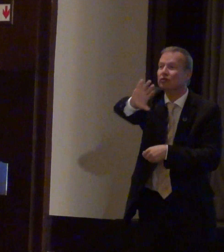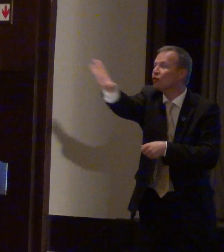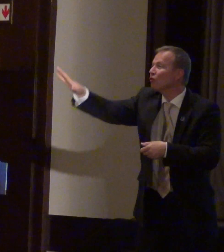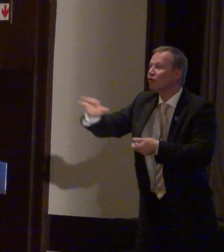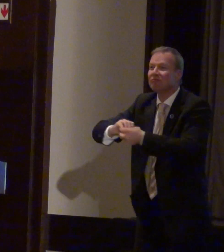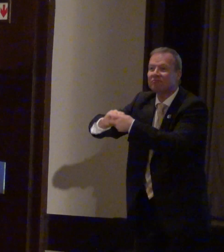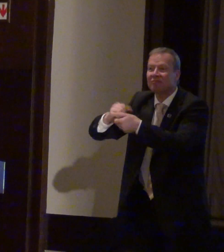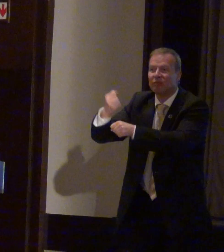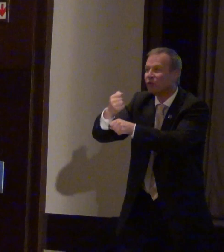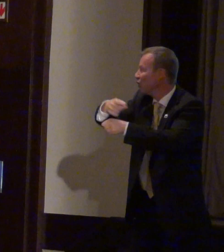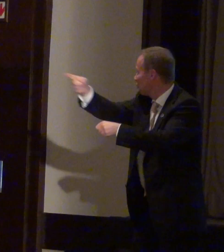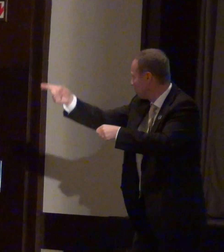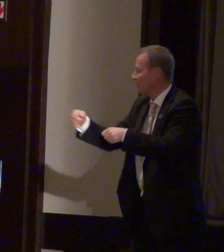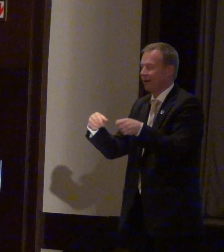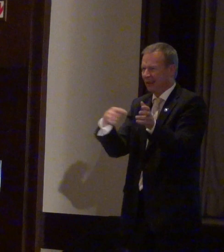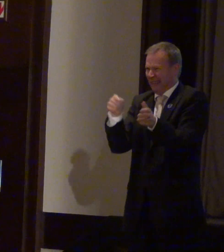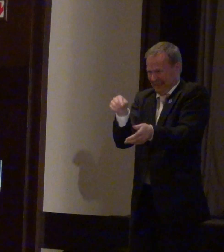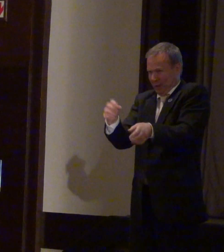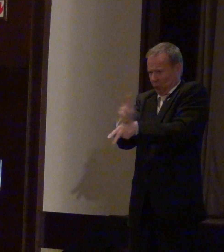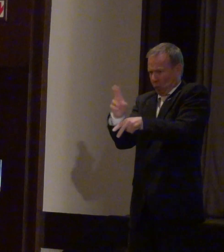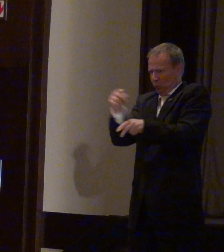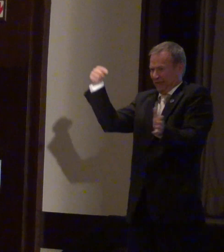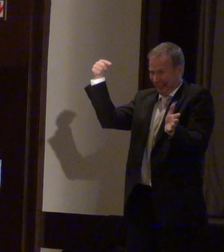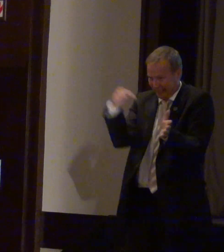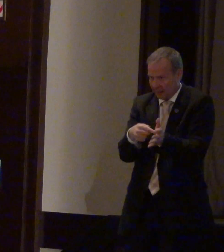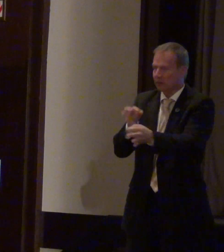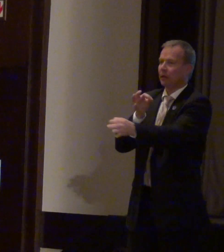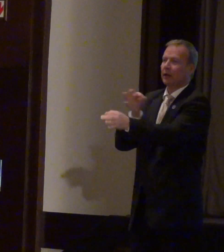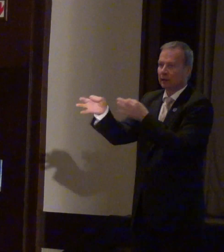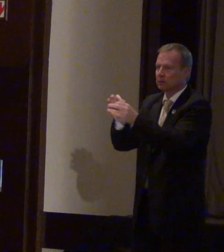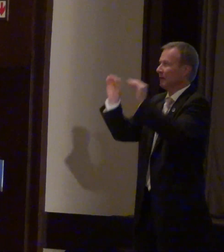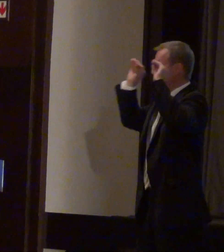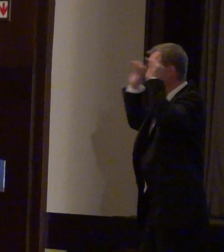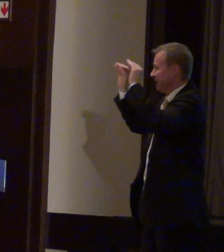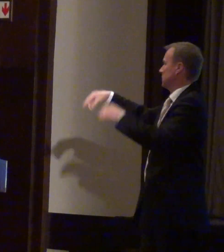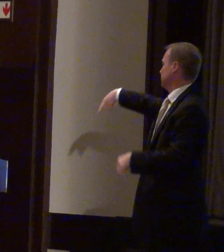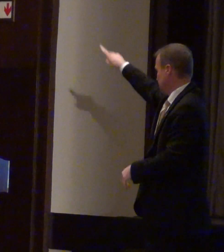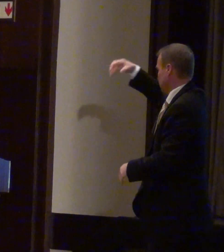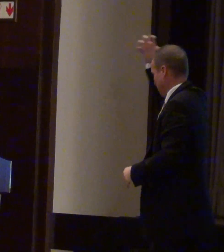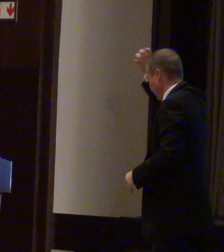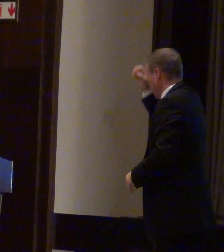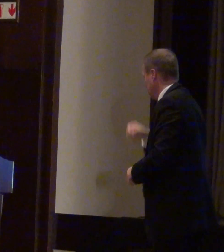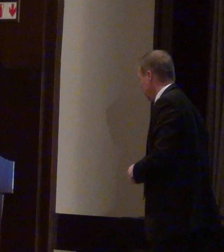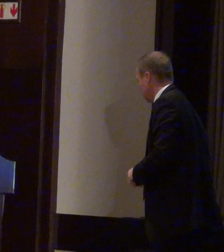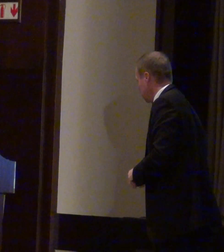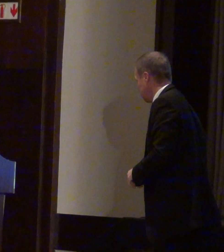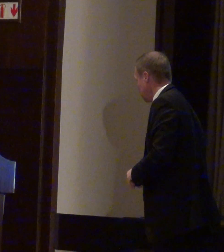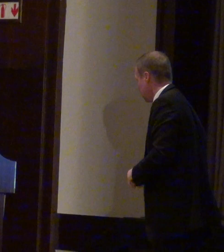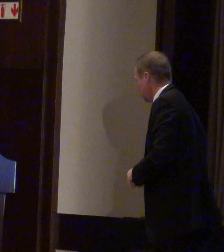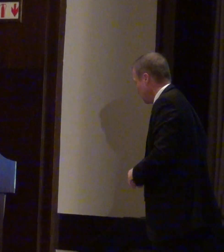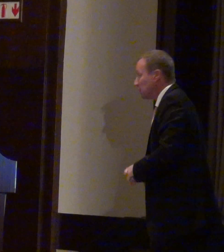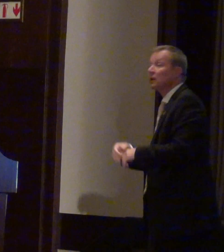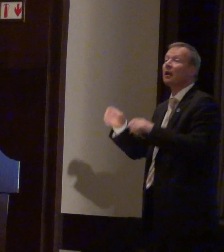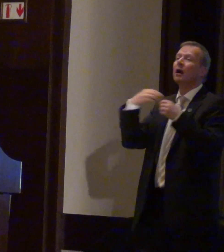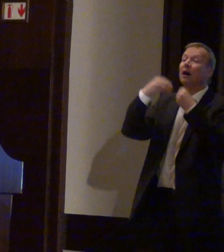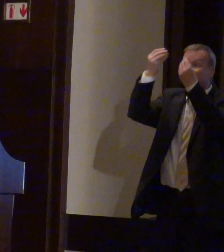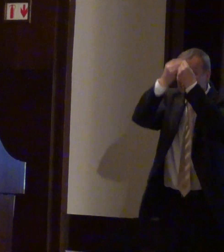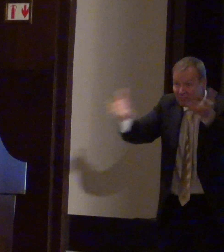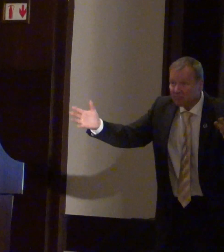The UN is familiar with the conventions. You need to work with your governments and with your associations to educate your politicians